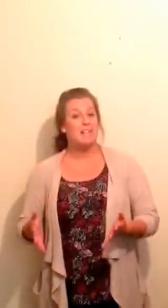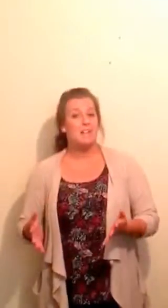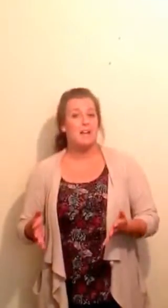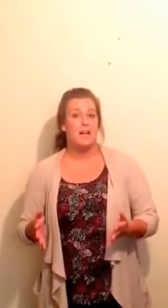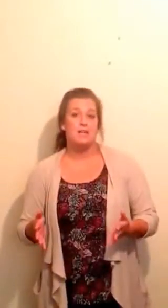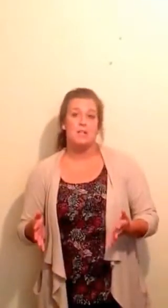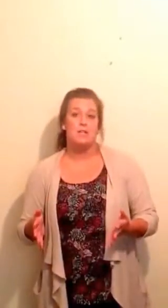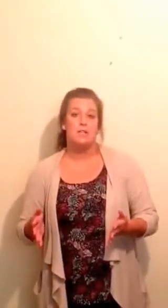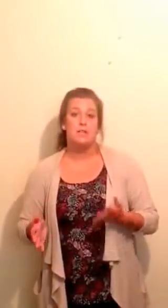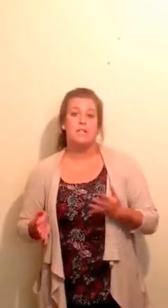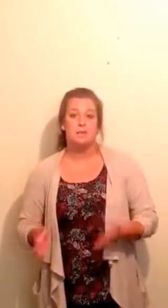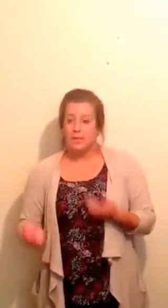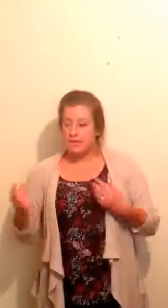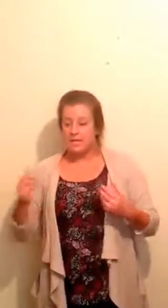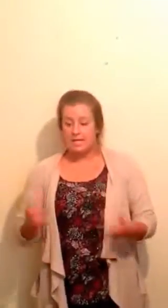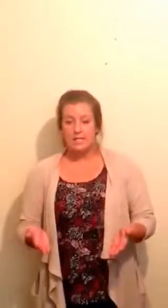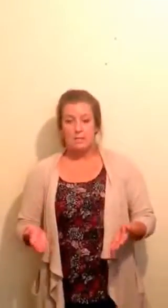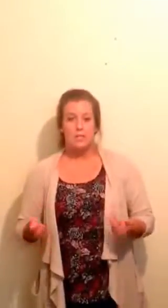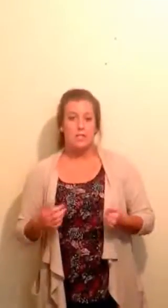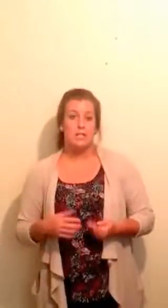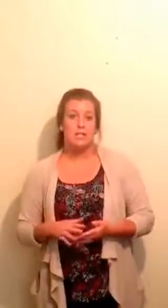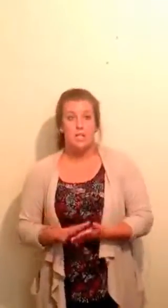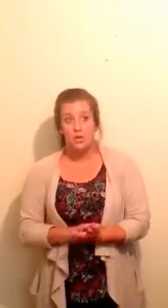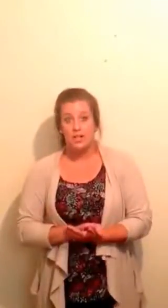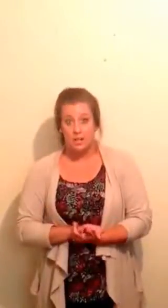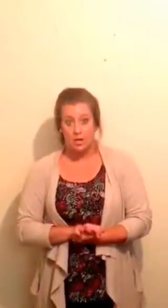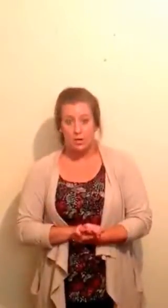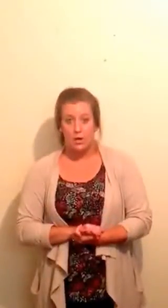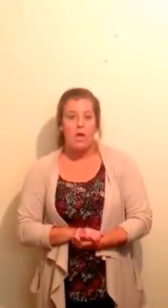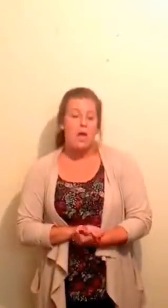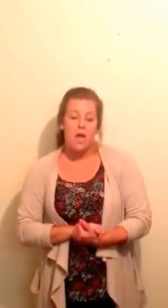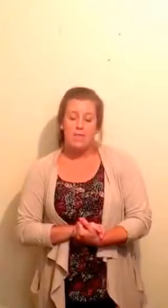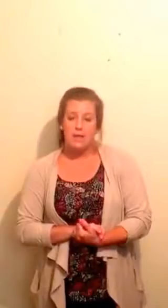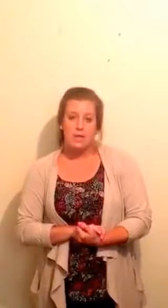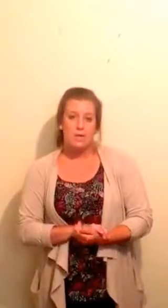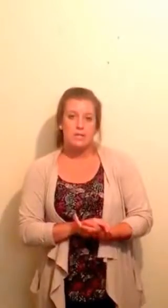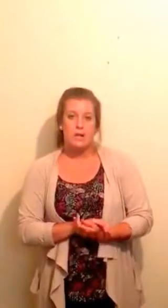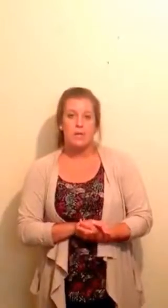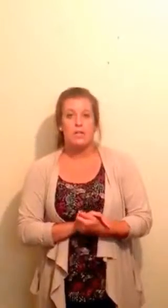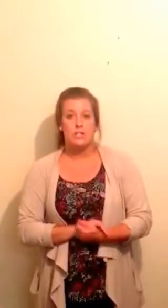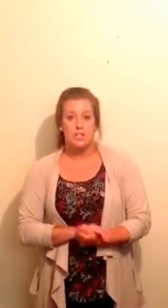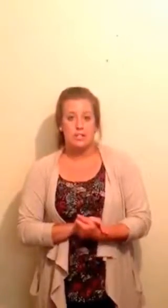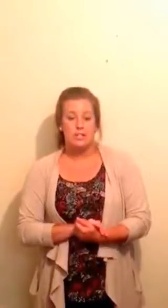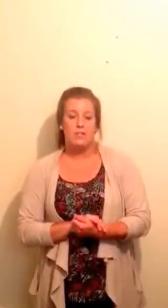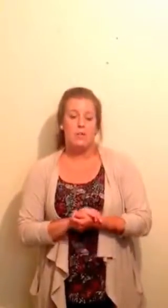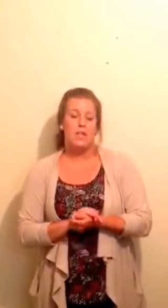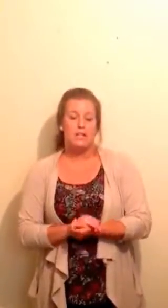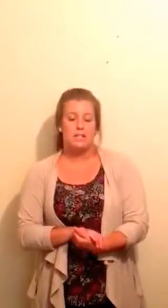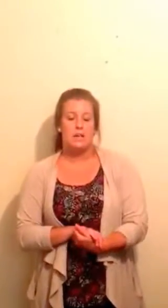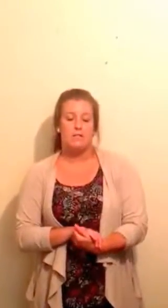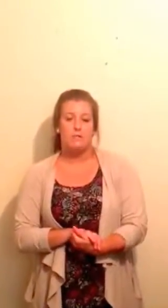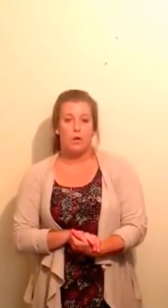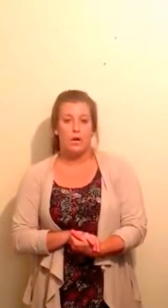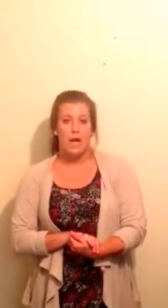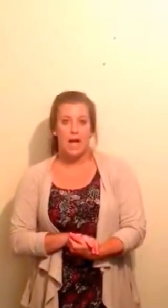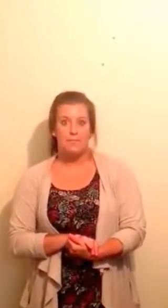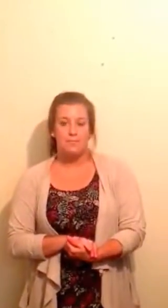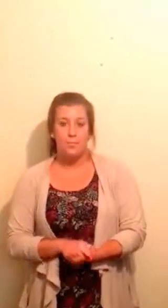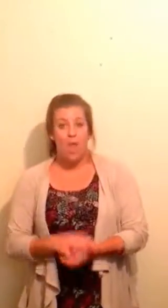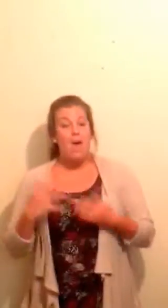thing that I ask you to do is to please, on the tables there is a QSR code. And that QSR code is just to give me an idea for